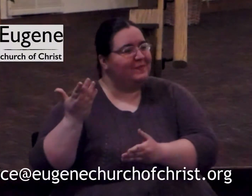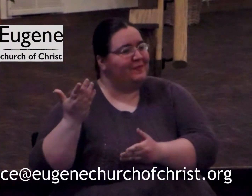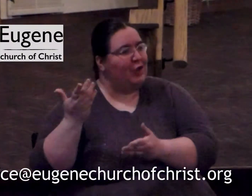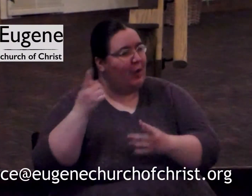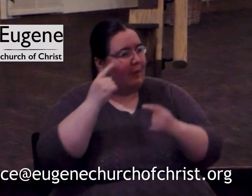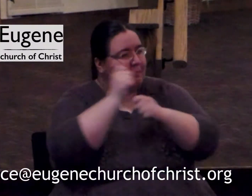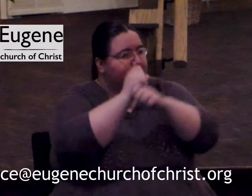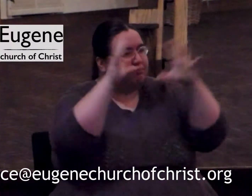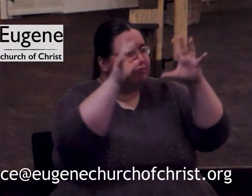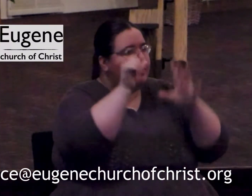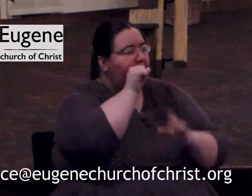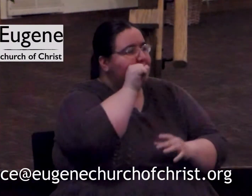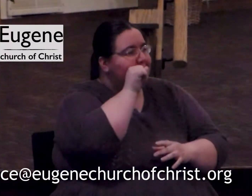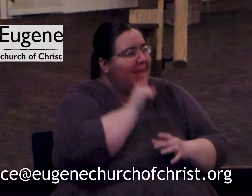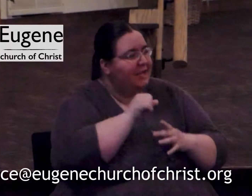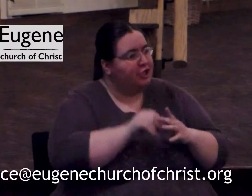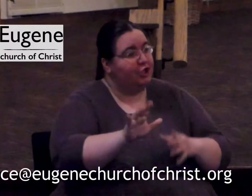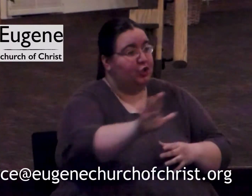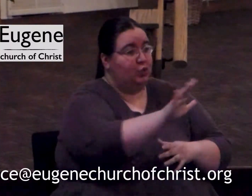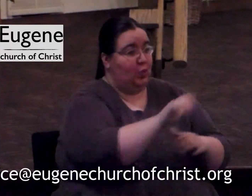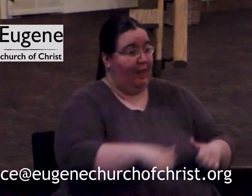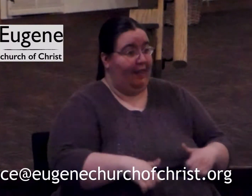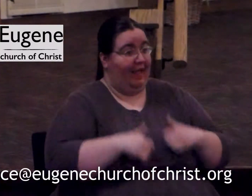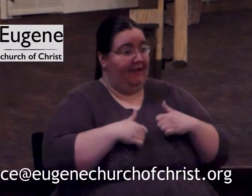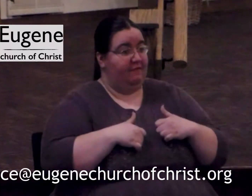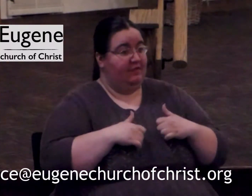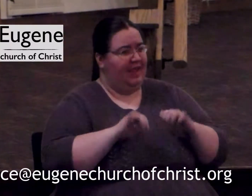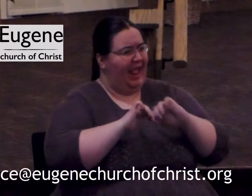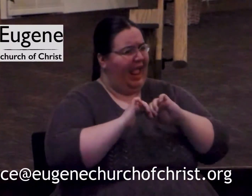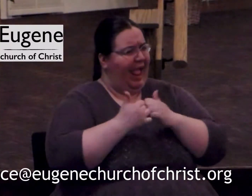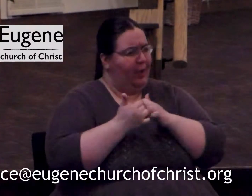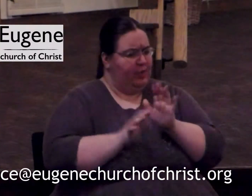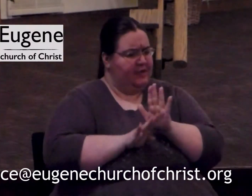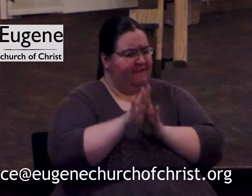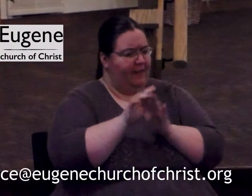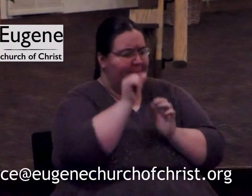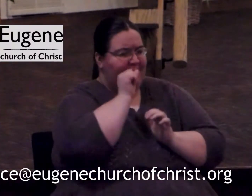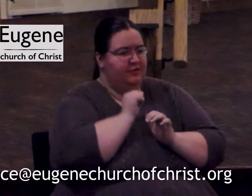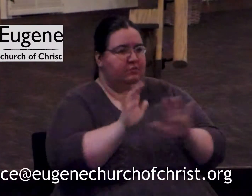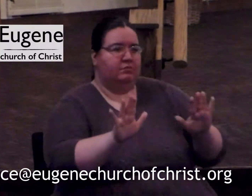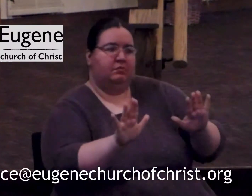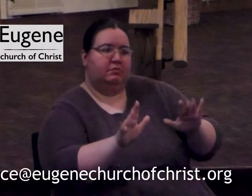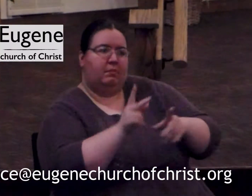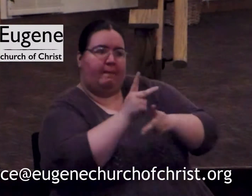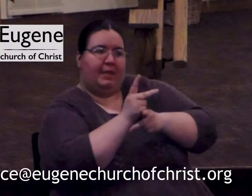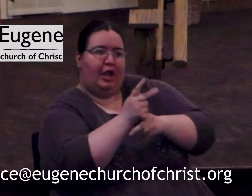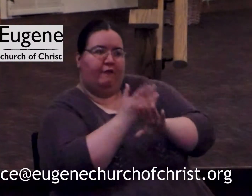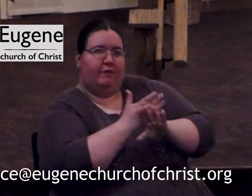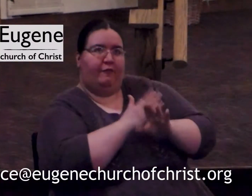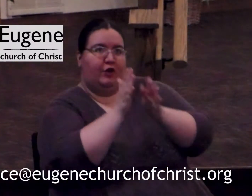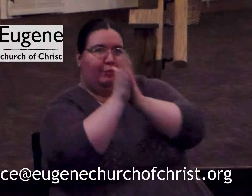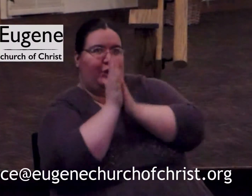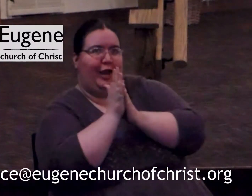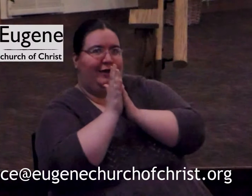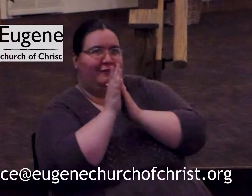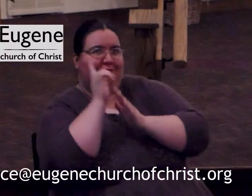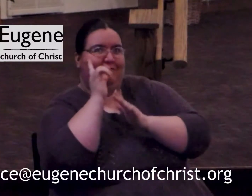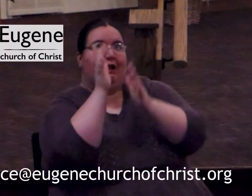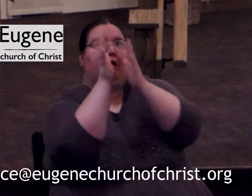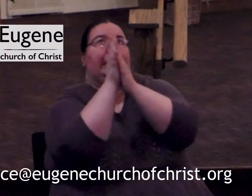we develop patience, and be careful before you pray for it because God will bring it to you. How do you develop patience in your own life? Where do